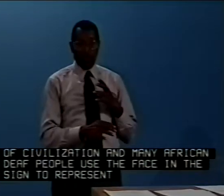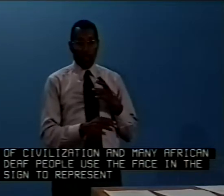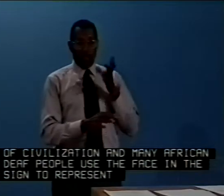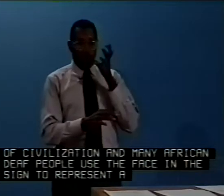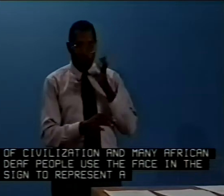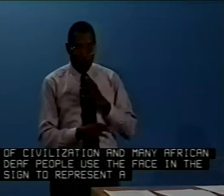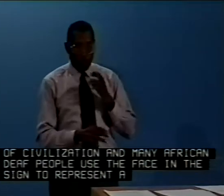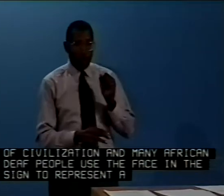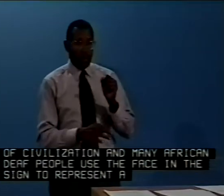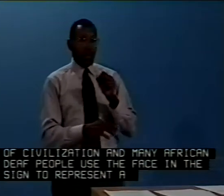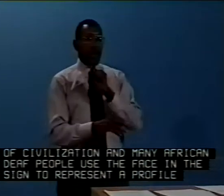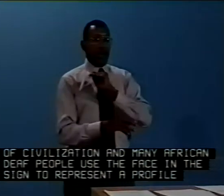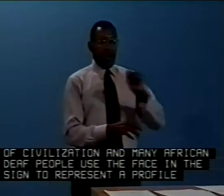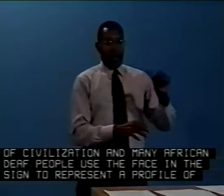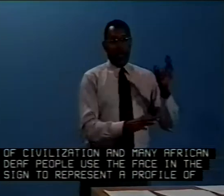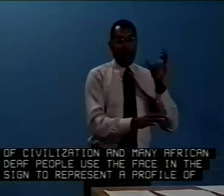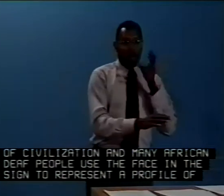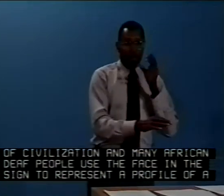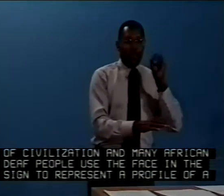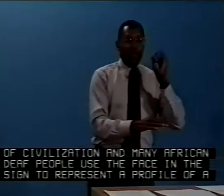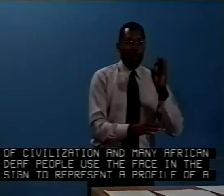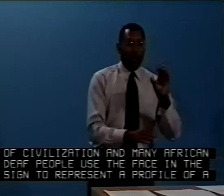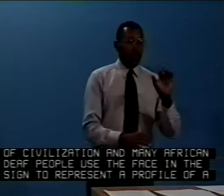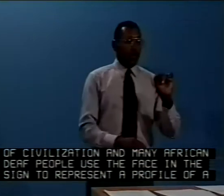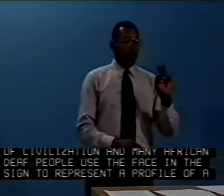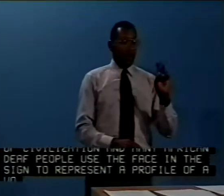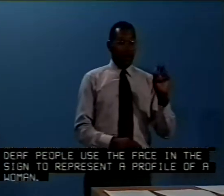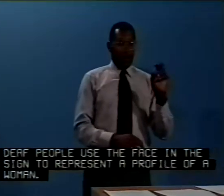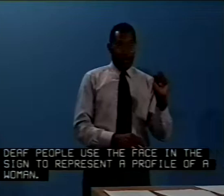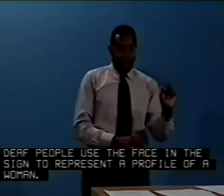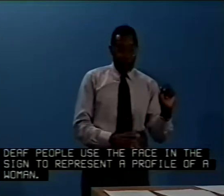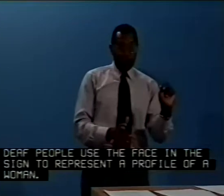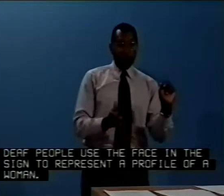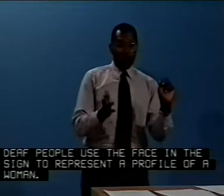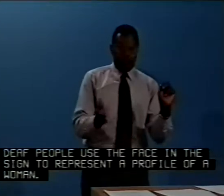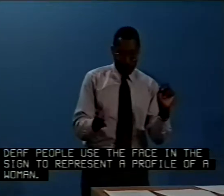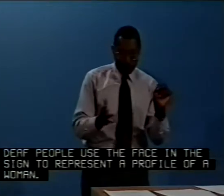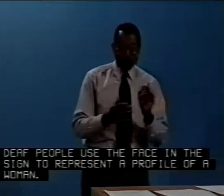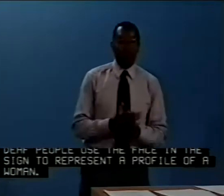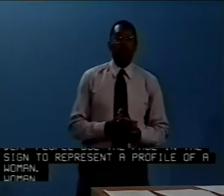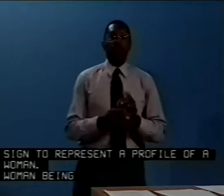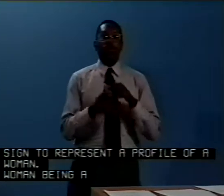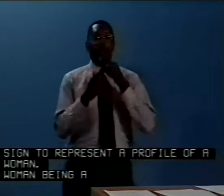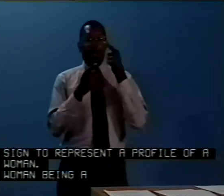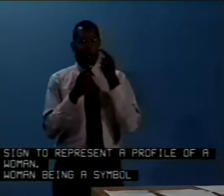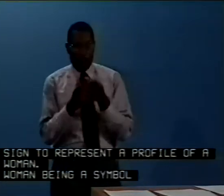woman. Woman being a symbol of the mother of civilization.